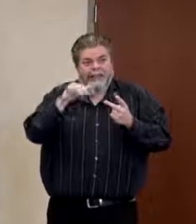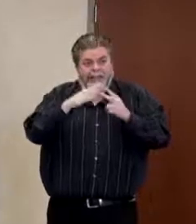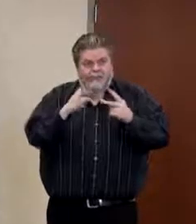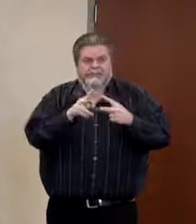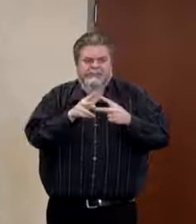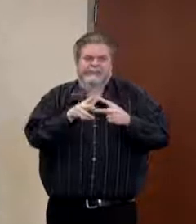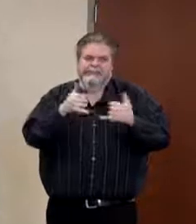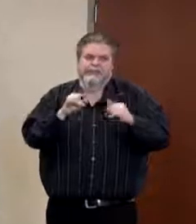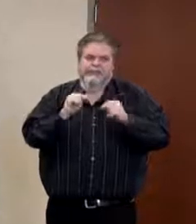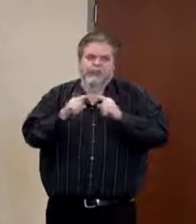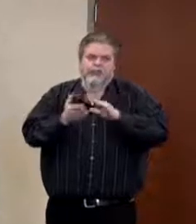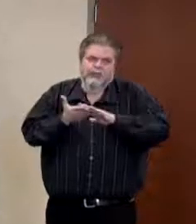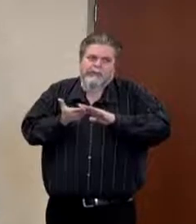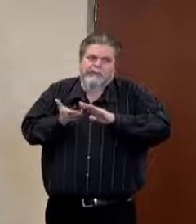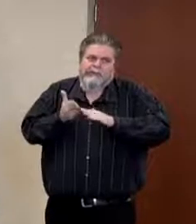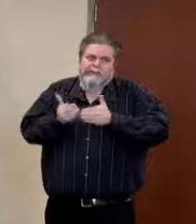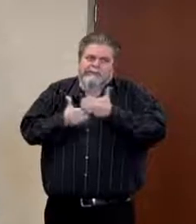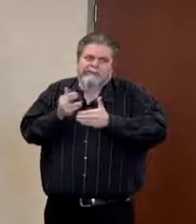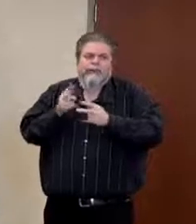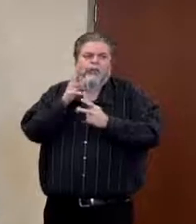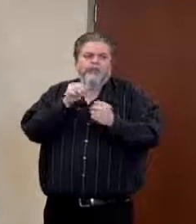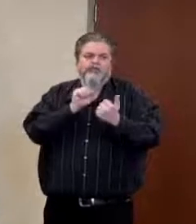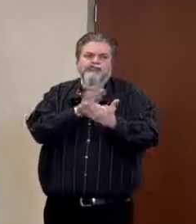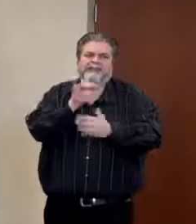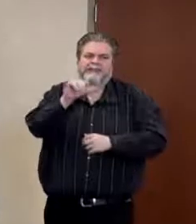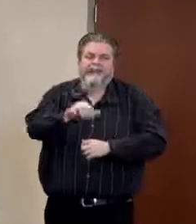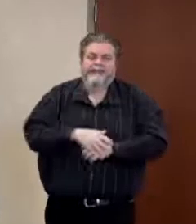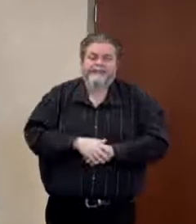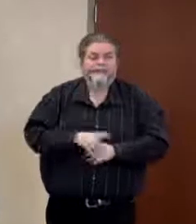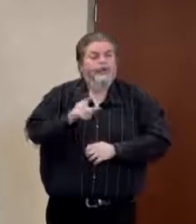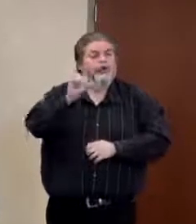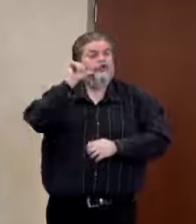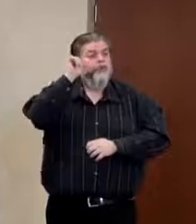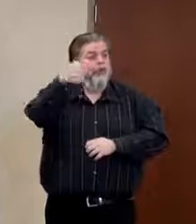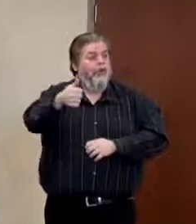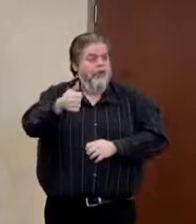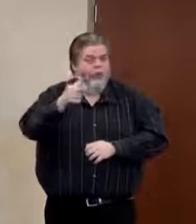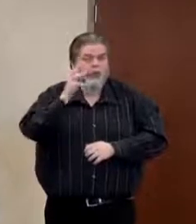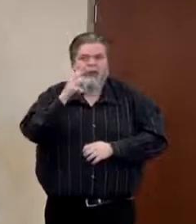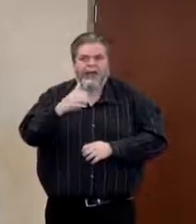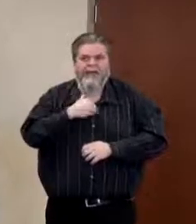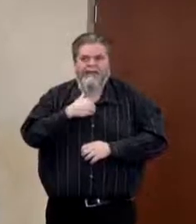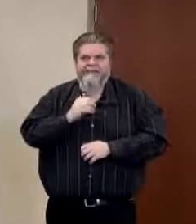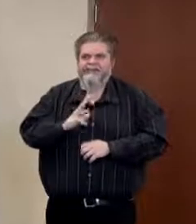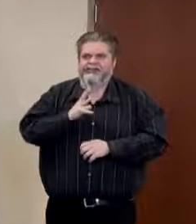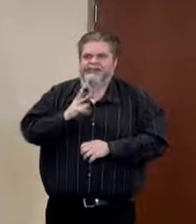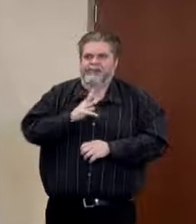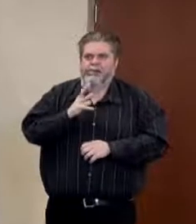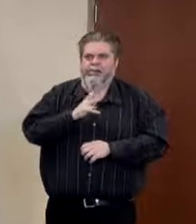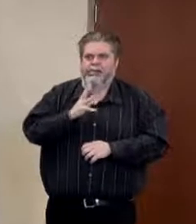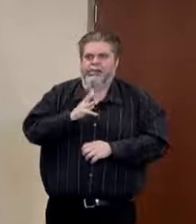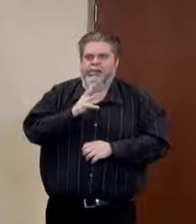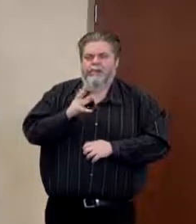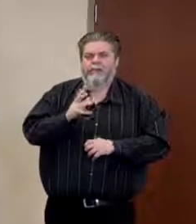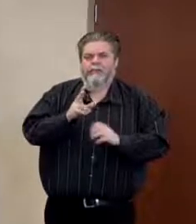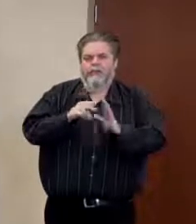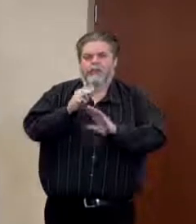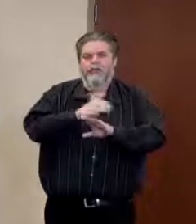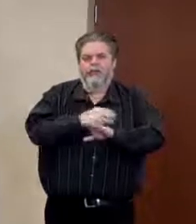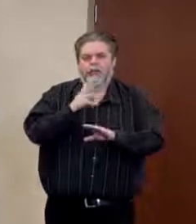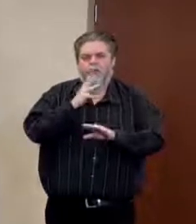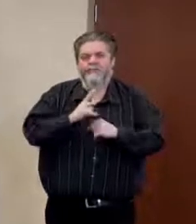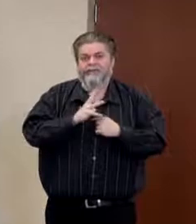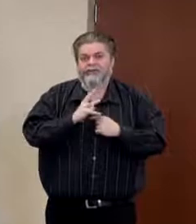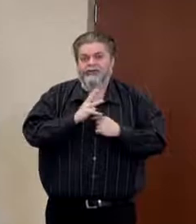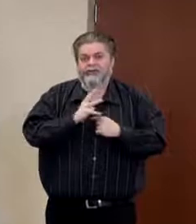issue. And then tomorrow, we're going to officially be launching a program. I'm going to tease it a little bit today. We'll officially launch